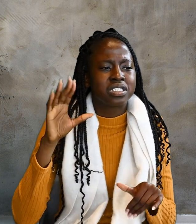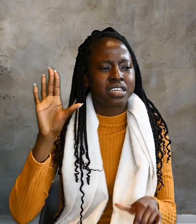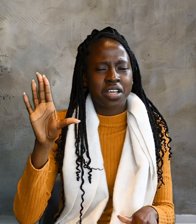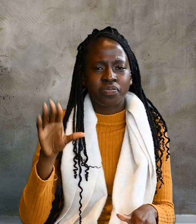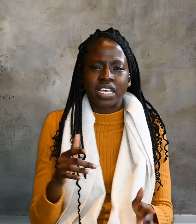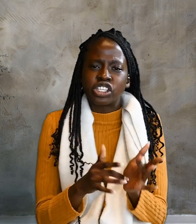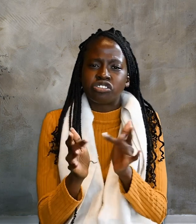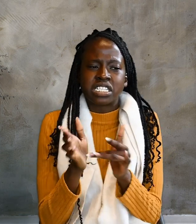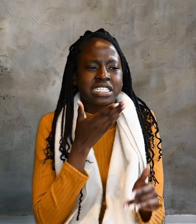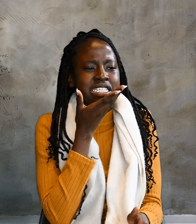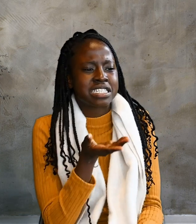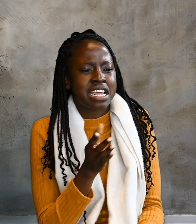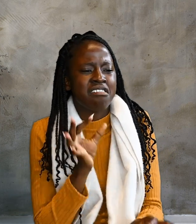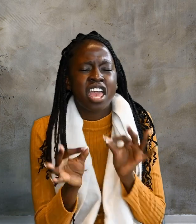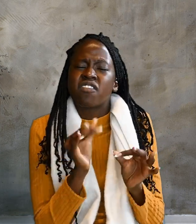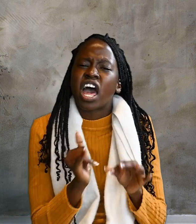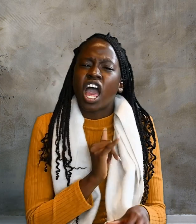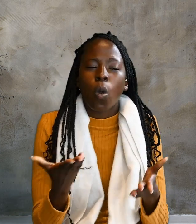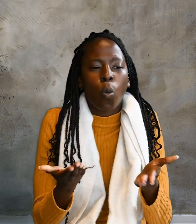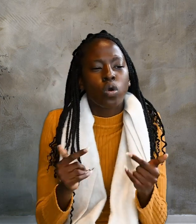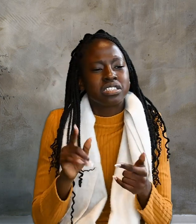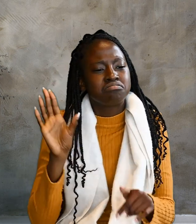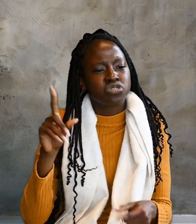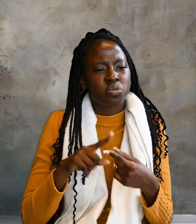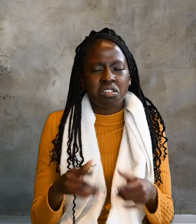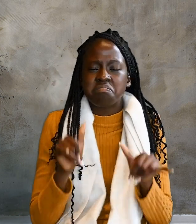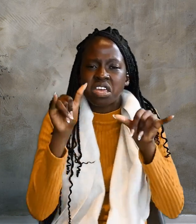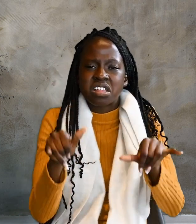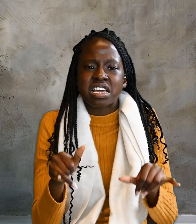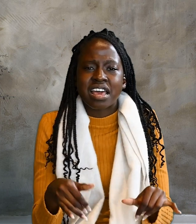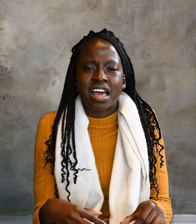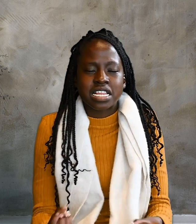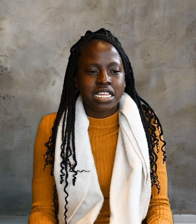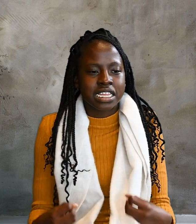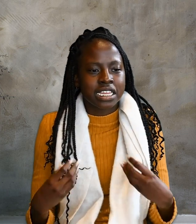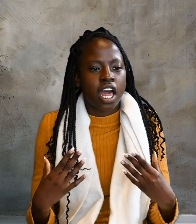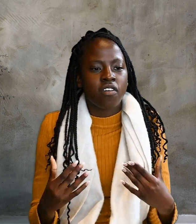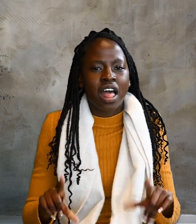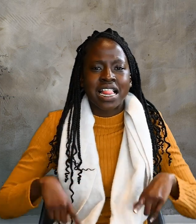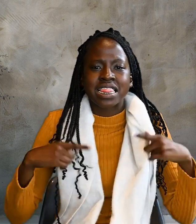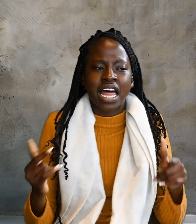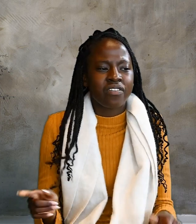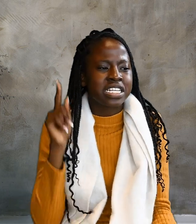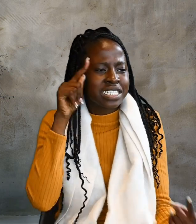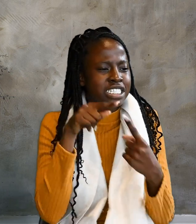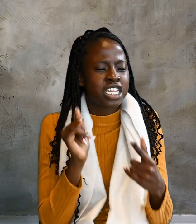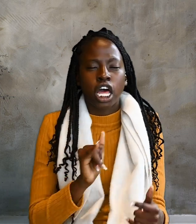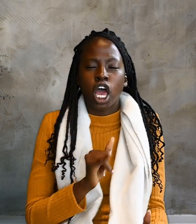Jesus answered, If I want him to remain alive until I return, what is that to